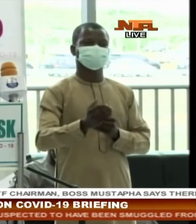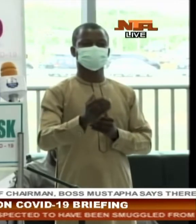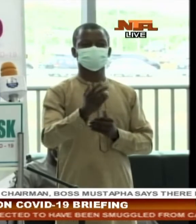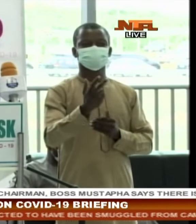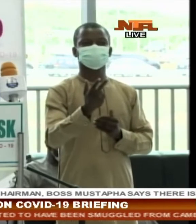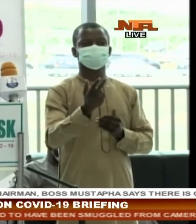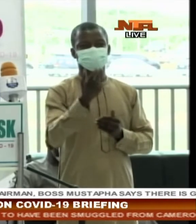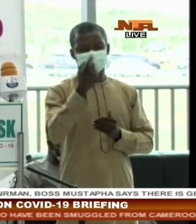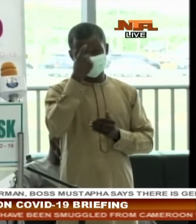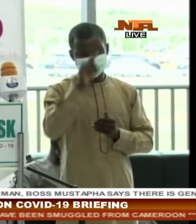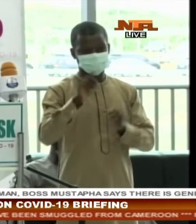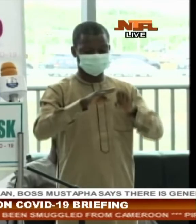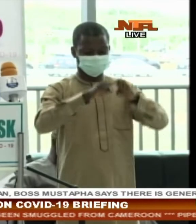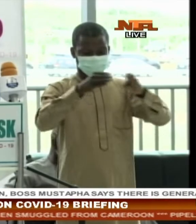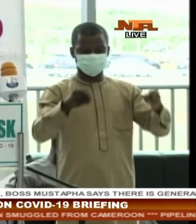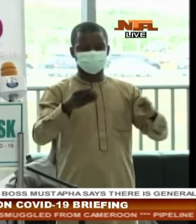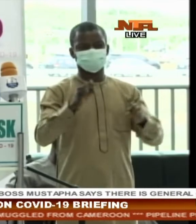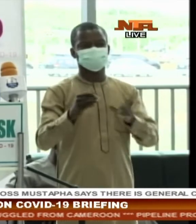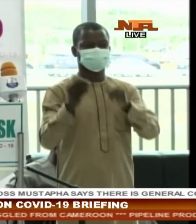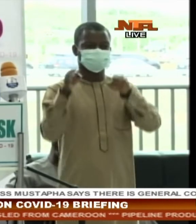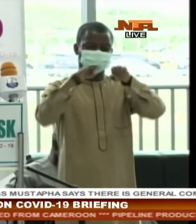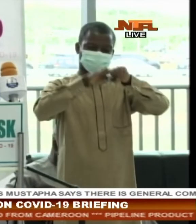relaxation of the lockdown process.